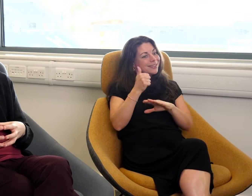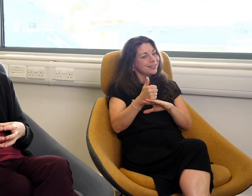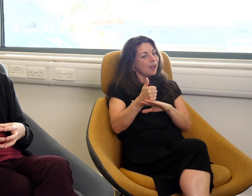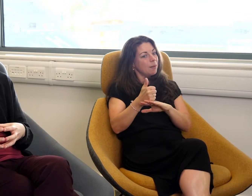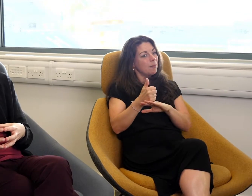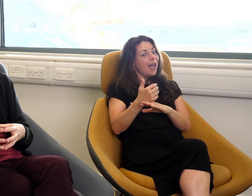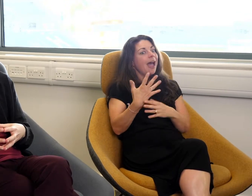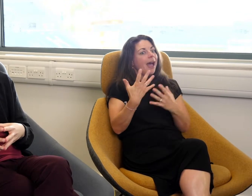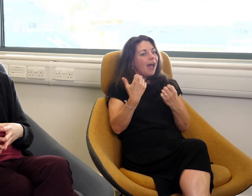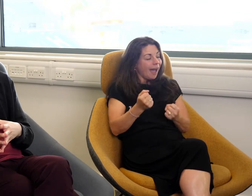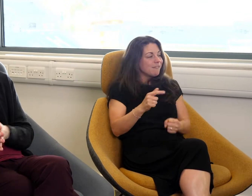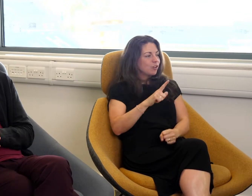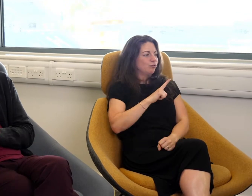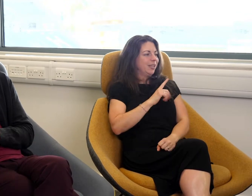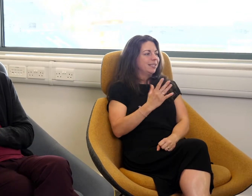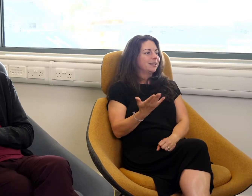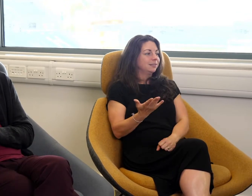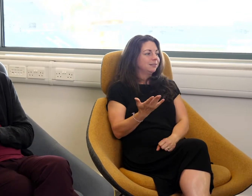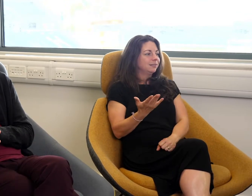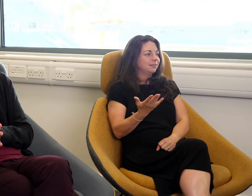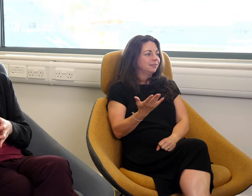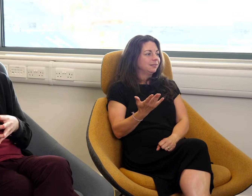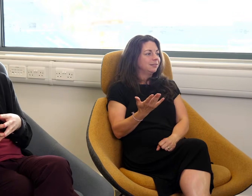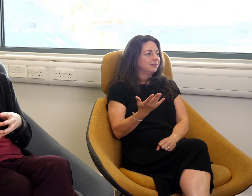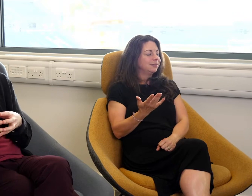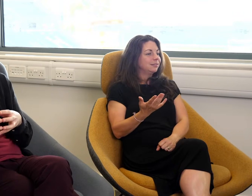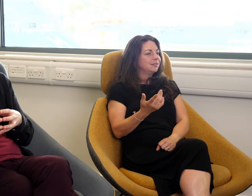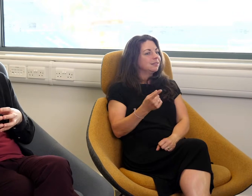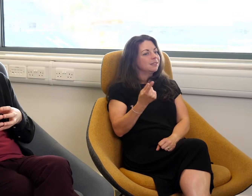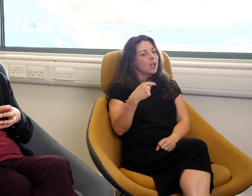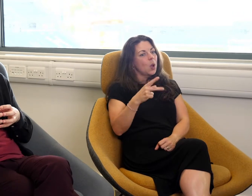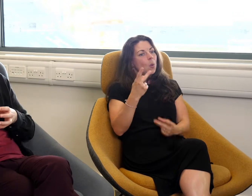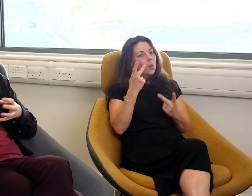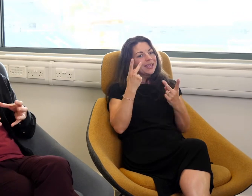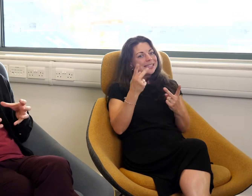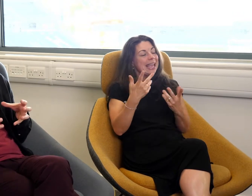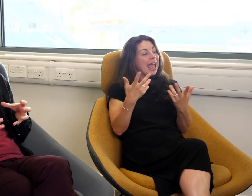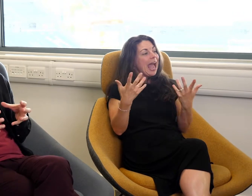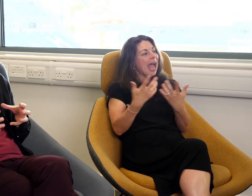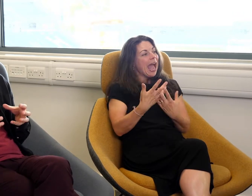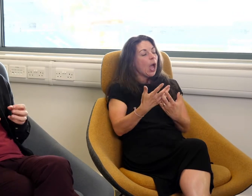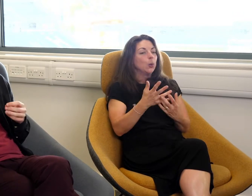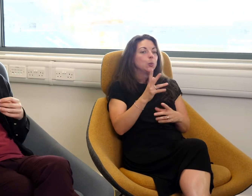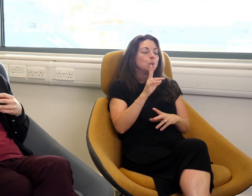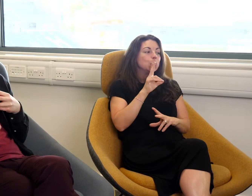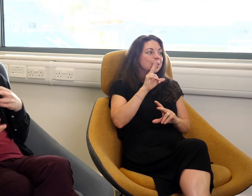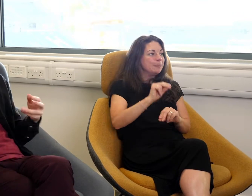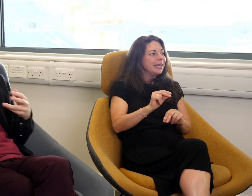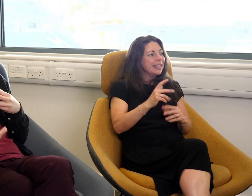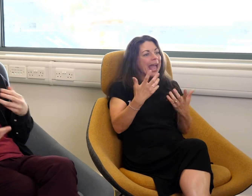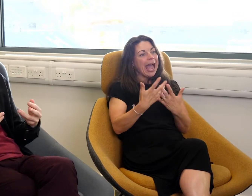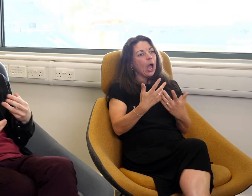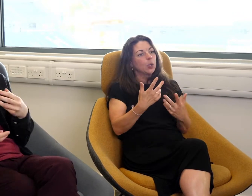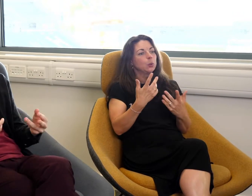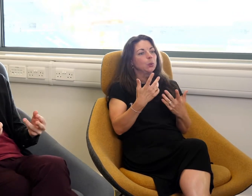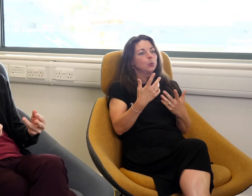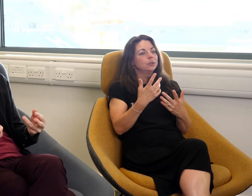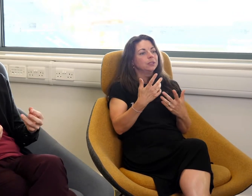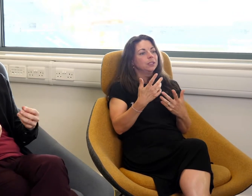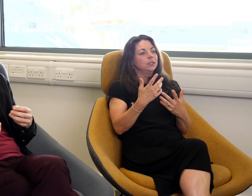time. Like, people often see this way that you speak in the House of Commons chamber, where you address people in the third person, because you're